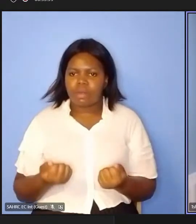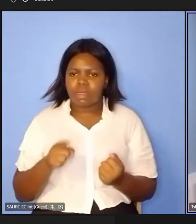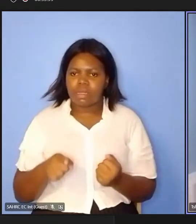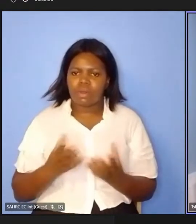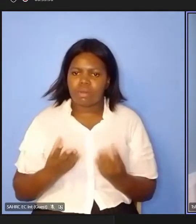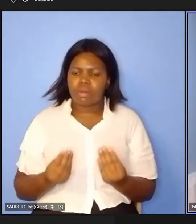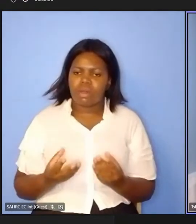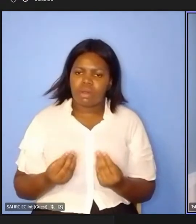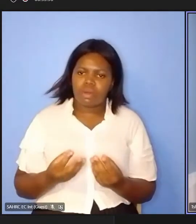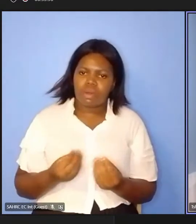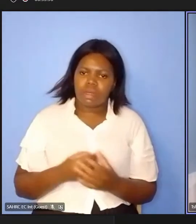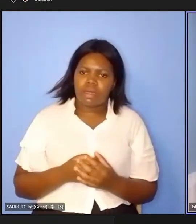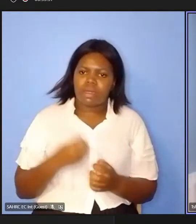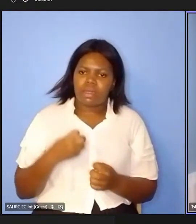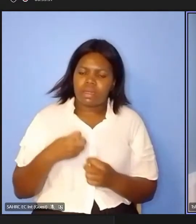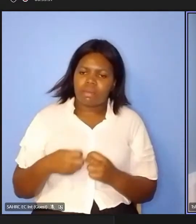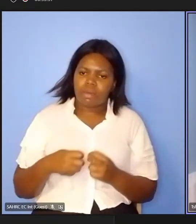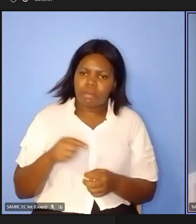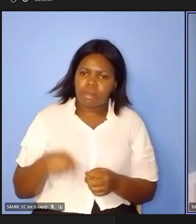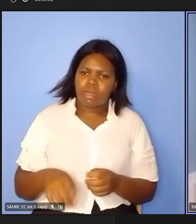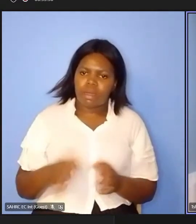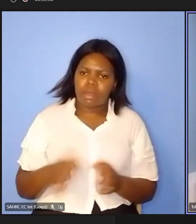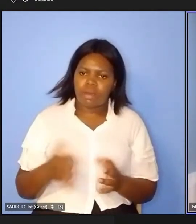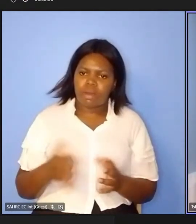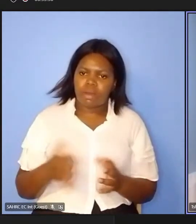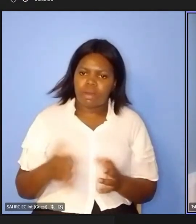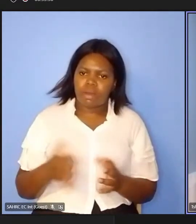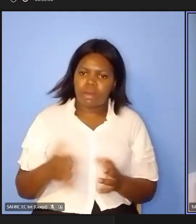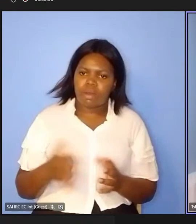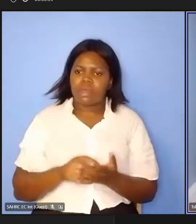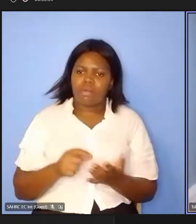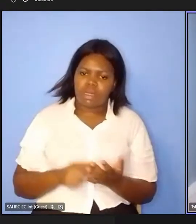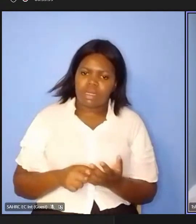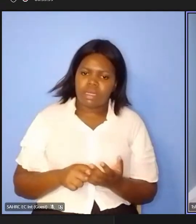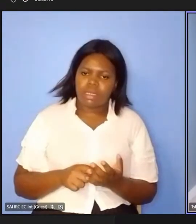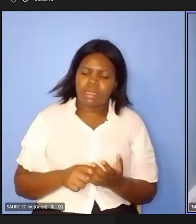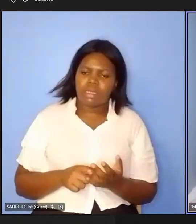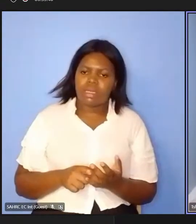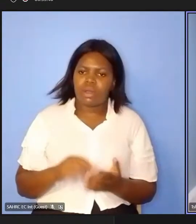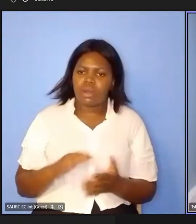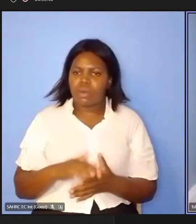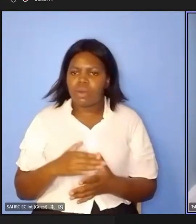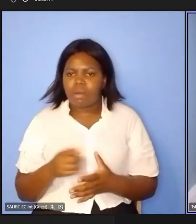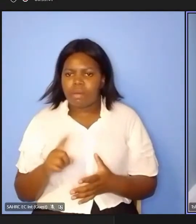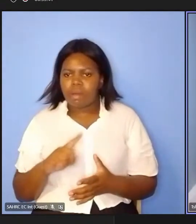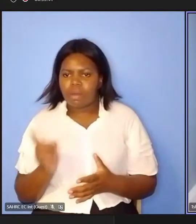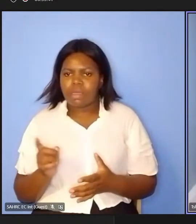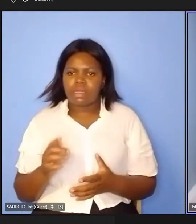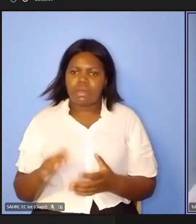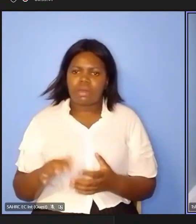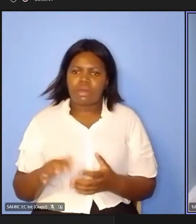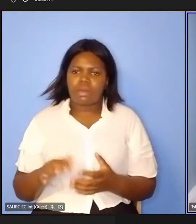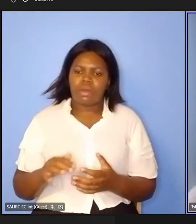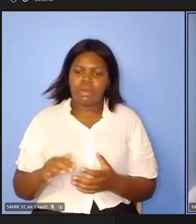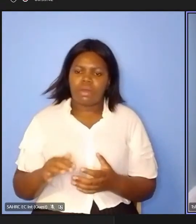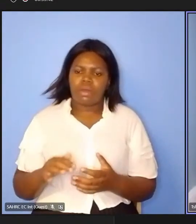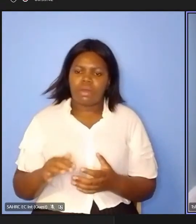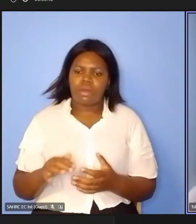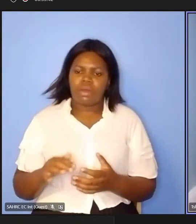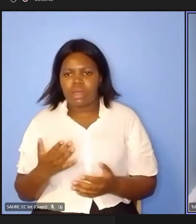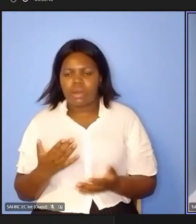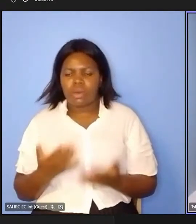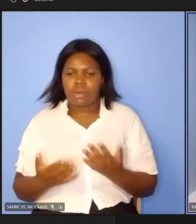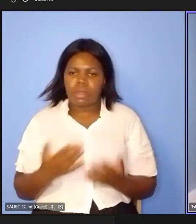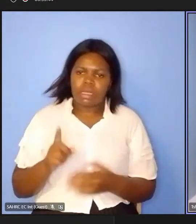problem right now is they're trying to make a policy which isn't framed within rights and which isn't framed with, and so that makes it harder,